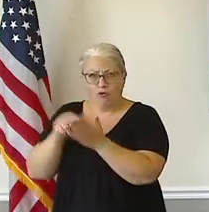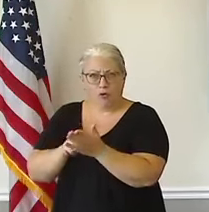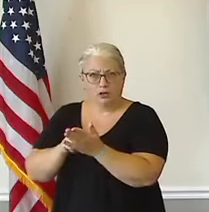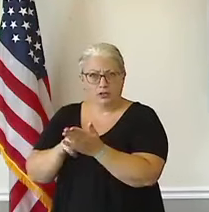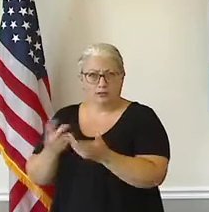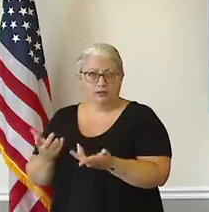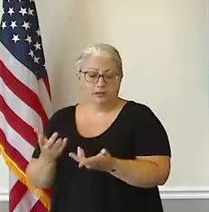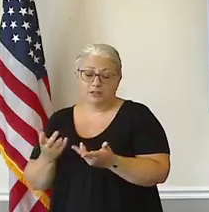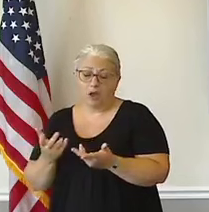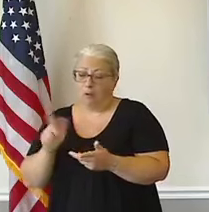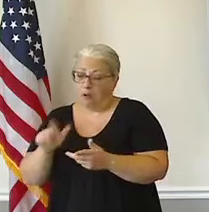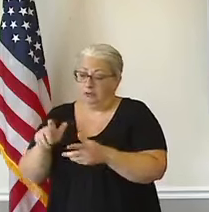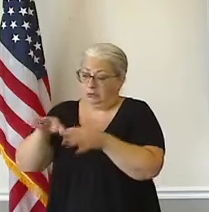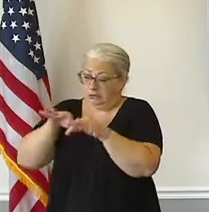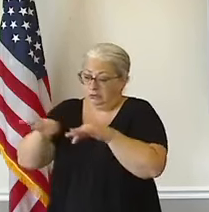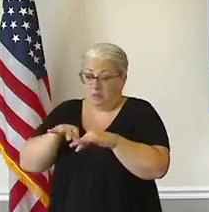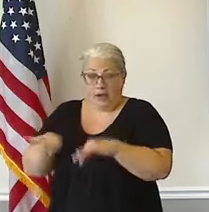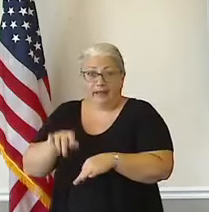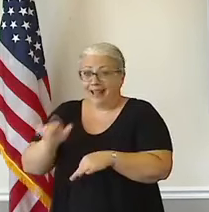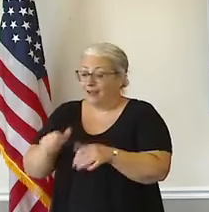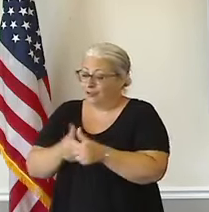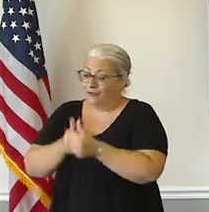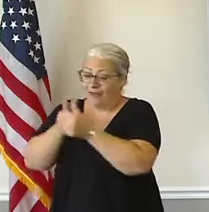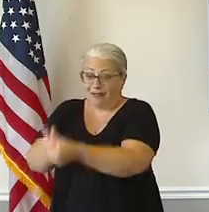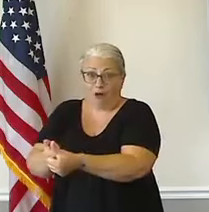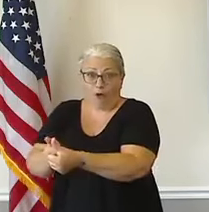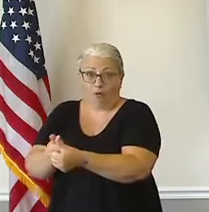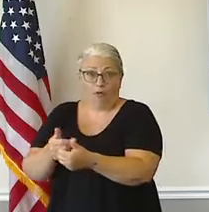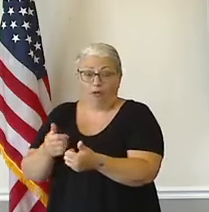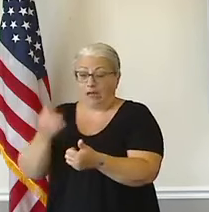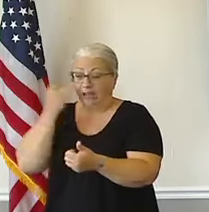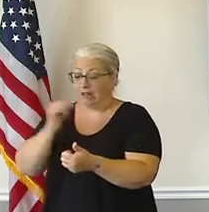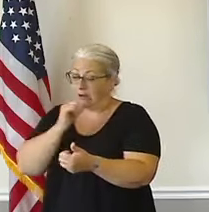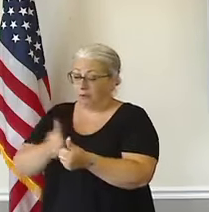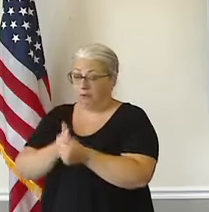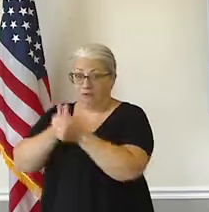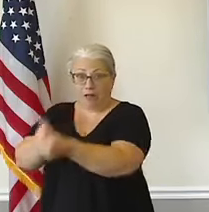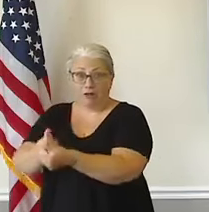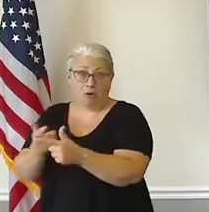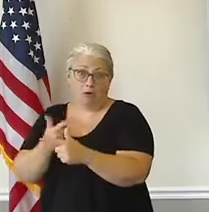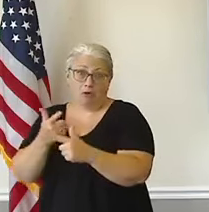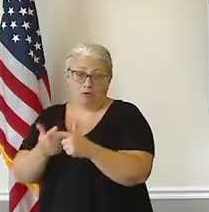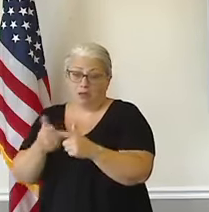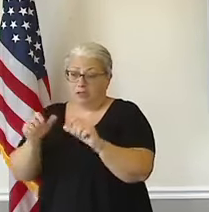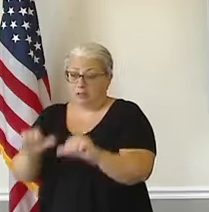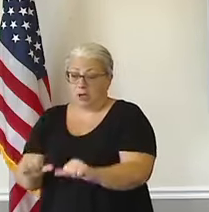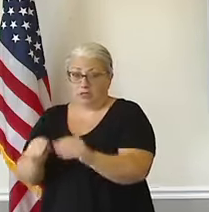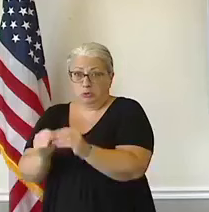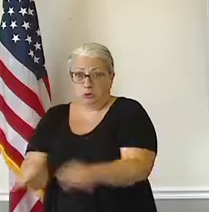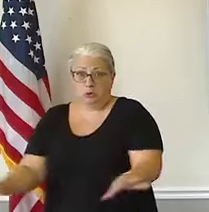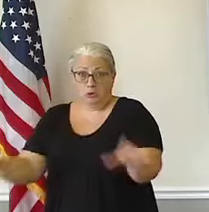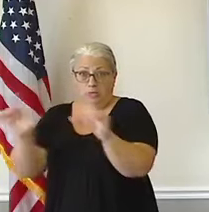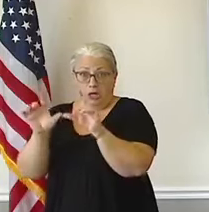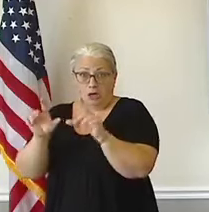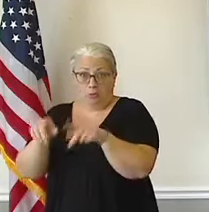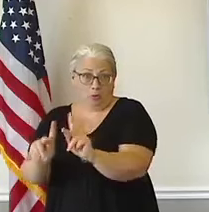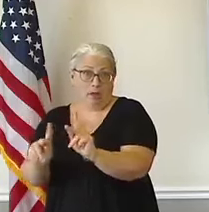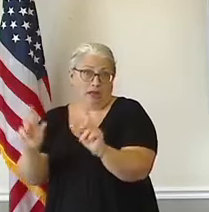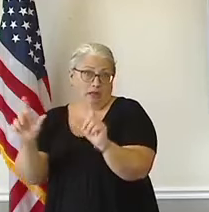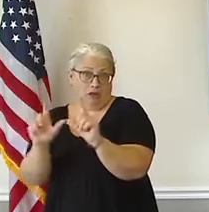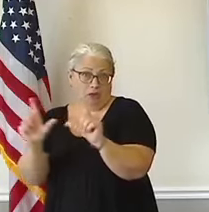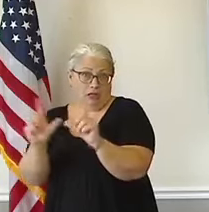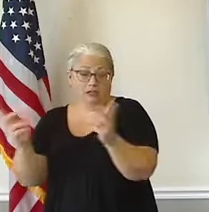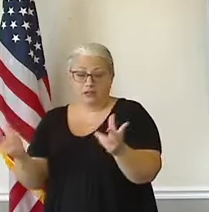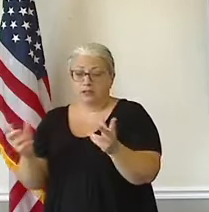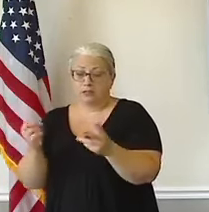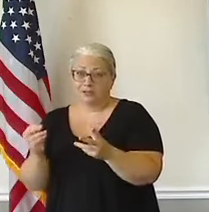that really follow the guidance so that you don't jeopardize your permitting and you don't get other people sick. So it's really about being considerate, and I think